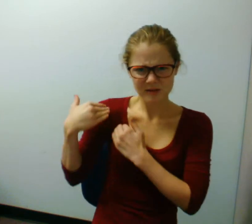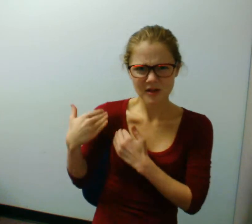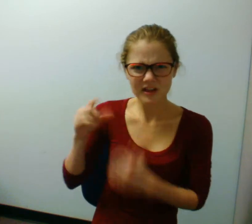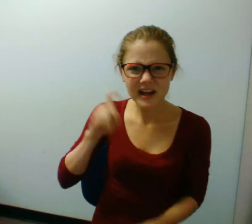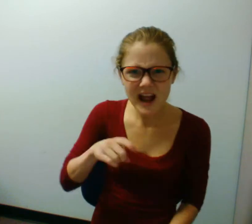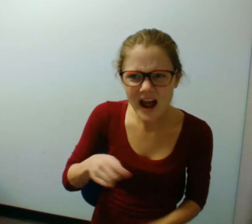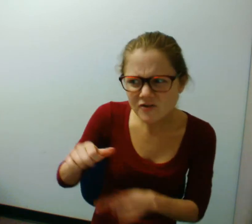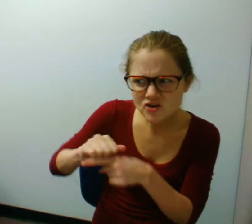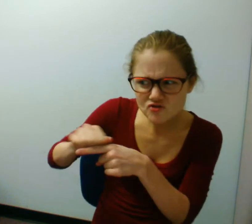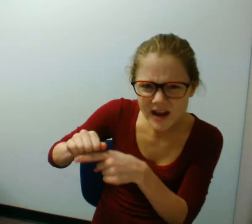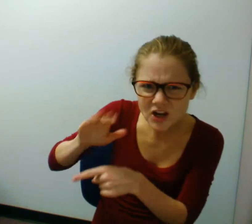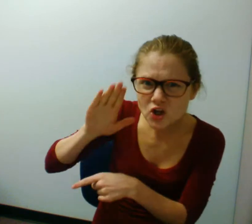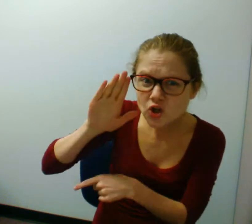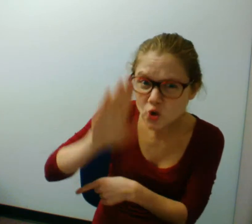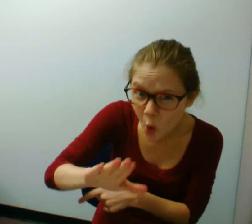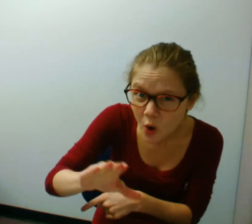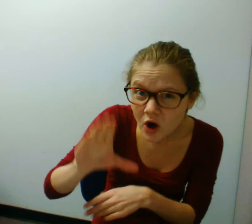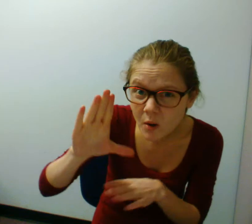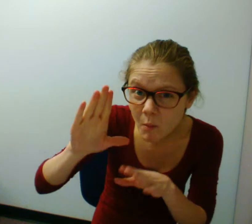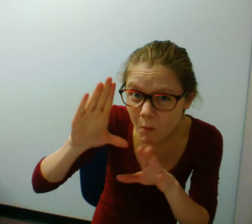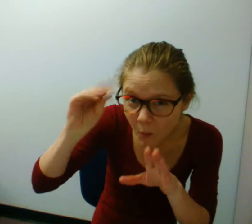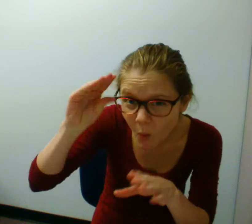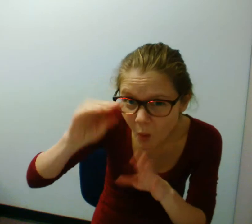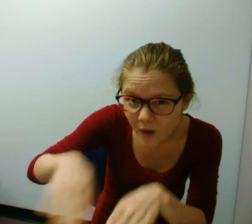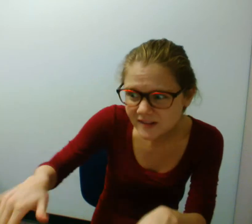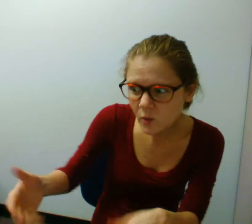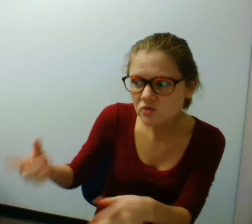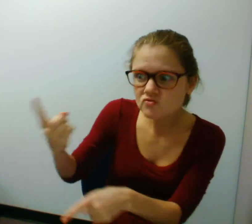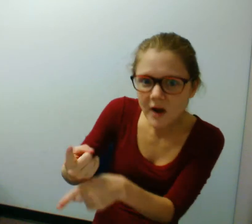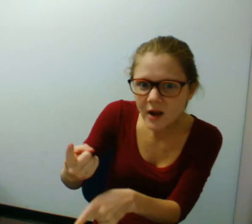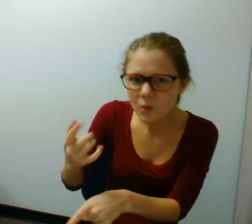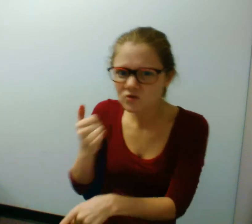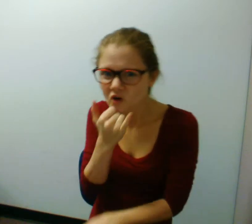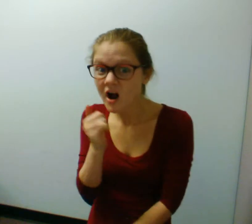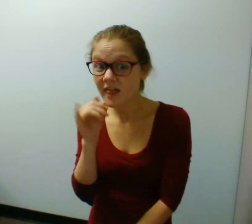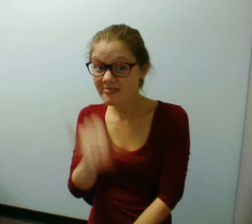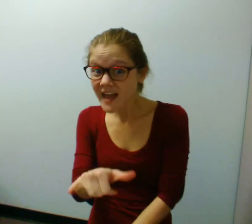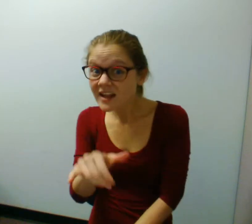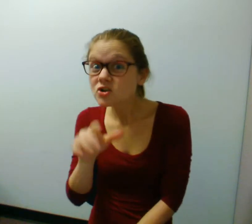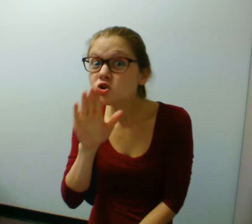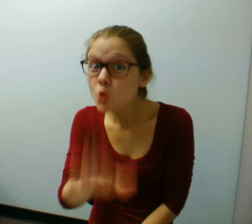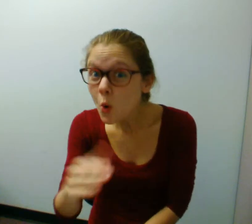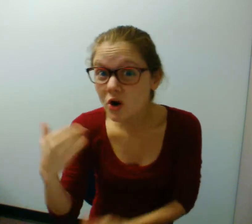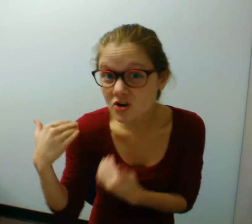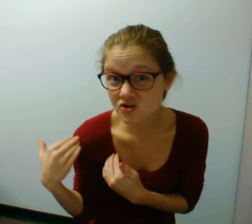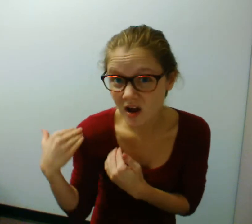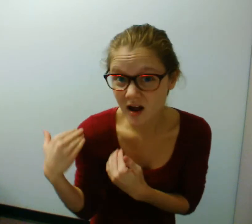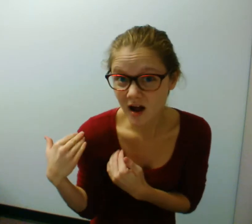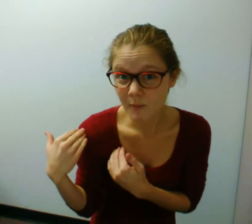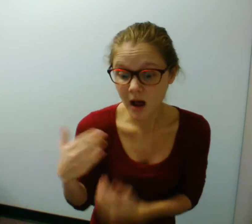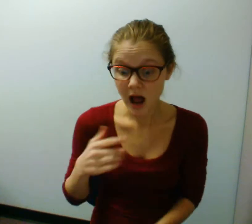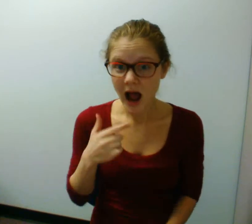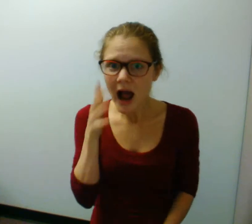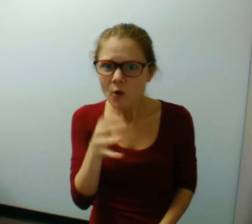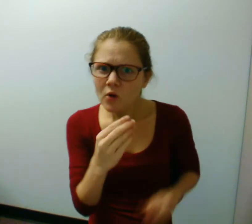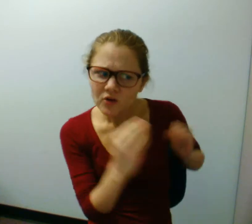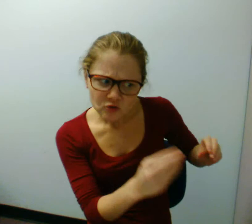train your boys what's right or wrong. I think that's your job. I will train my girls what's right, but I